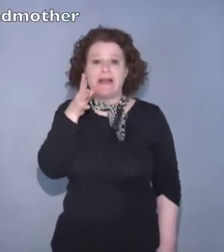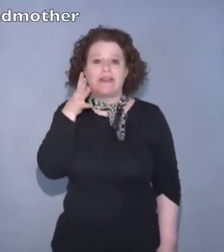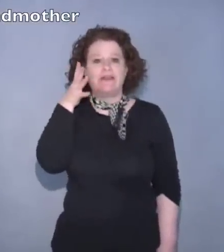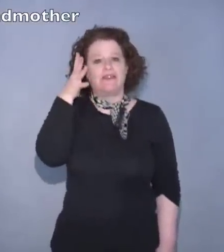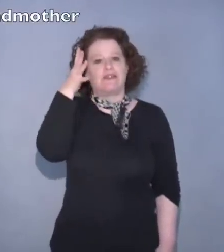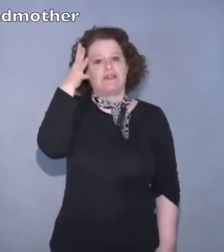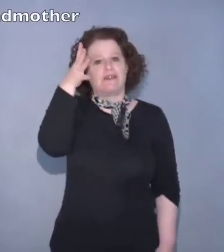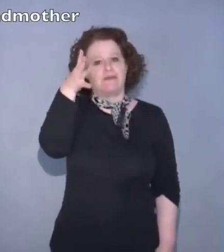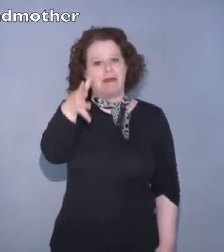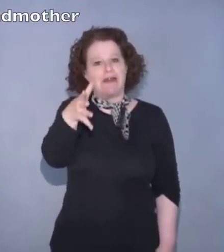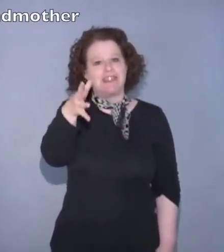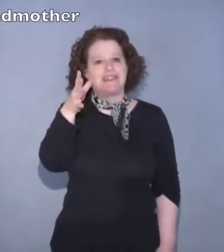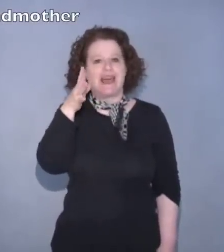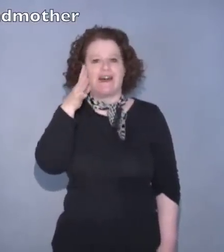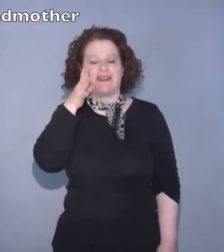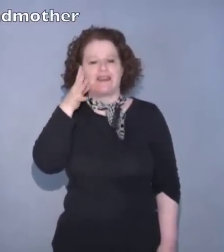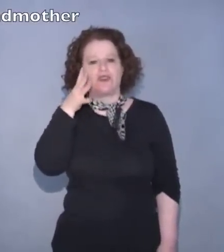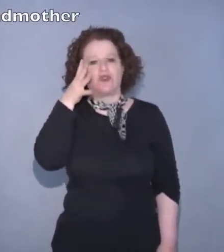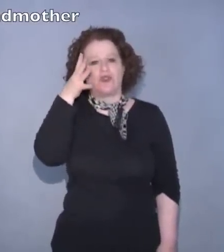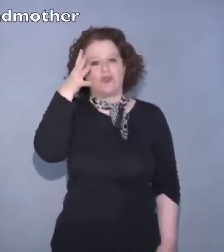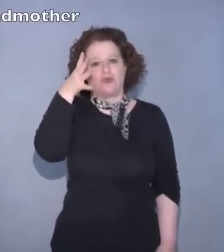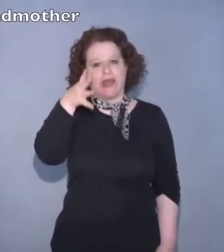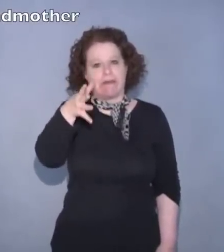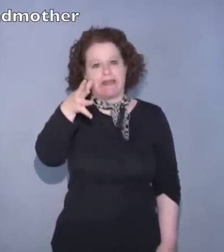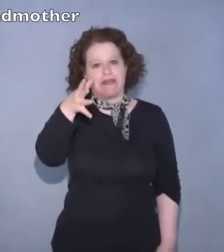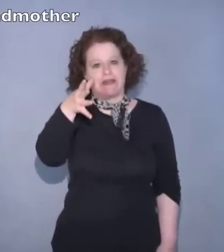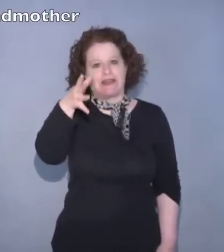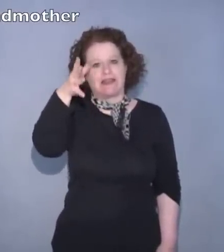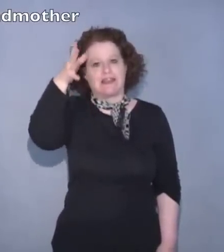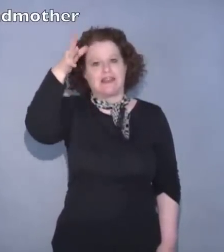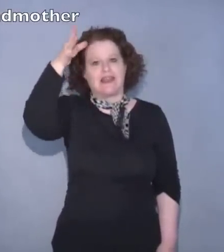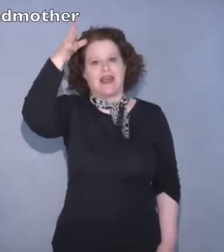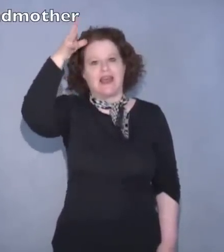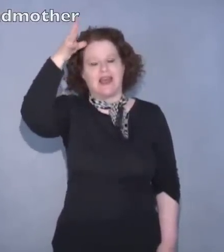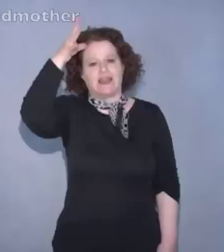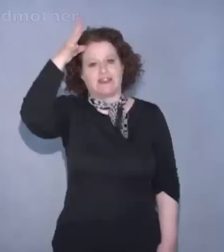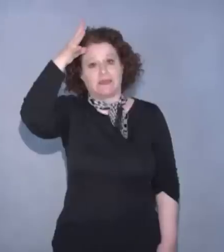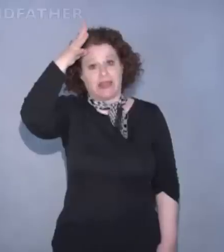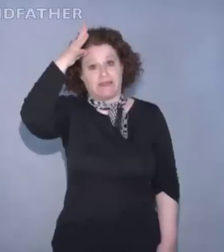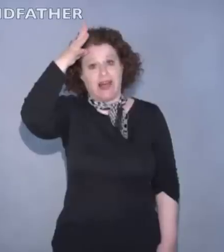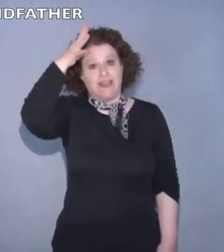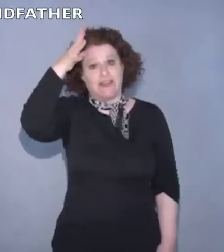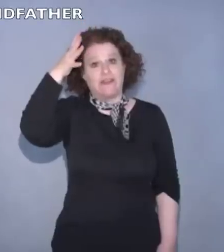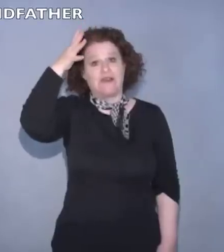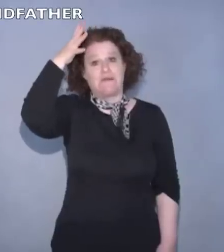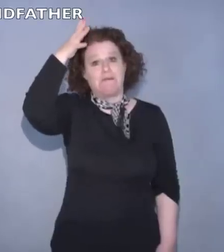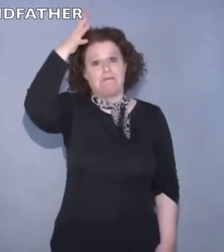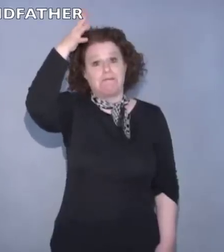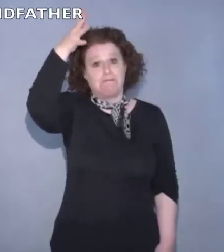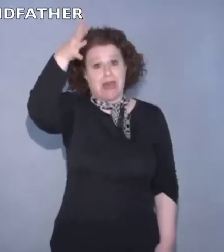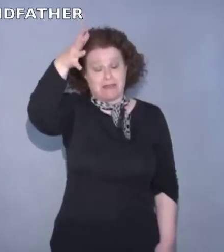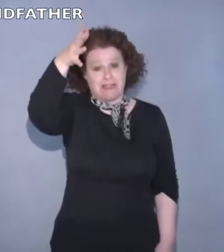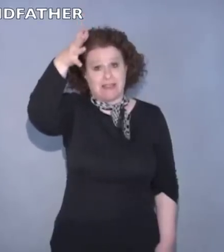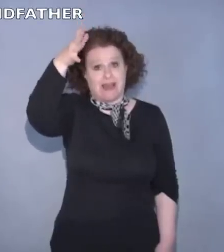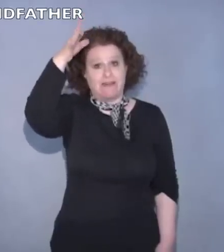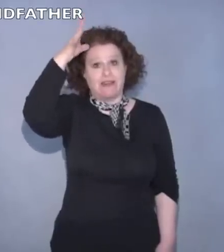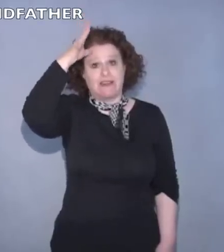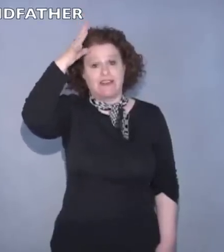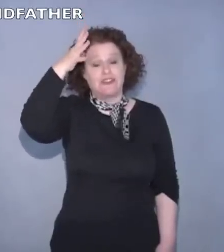Grandmother bounces out. Grandmother and grandfather bounces out to